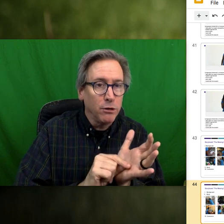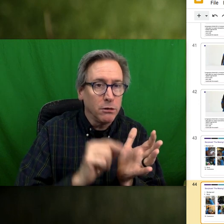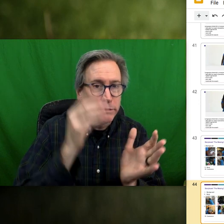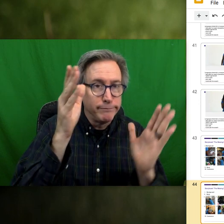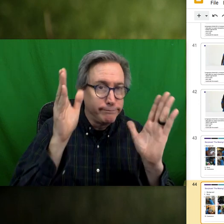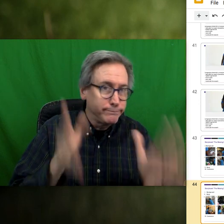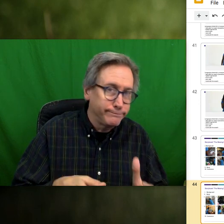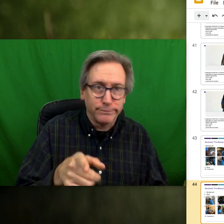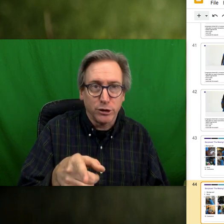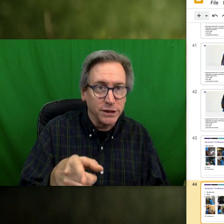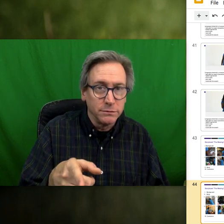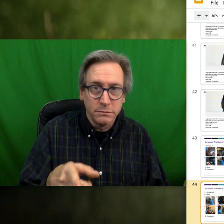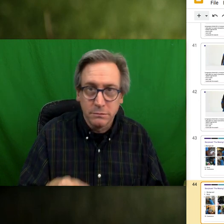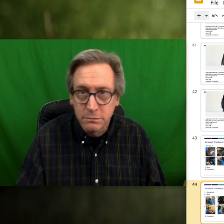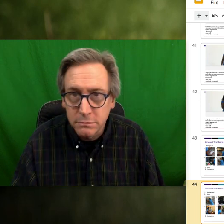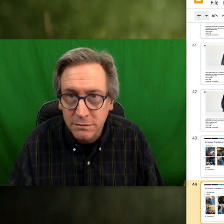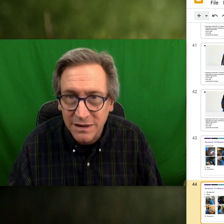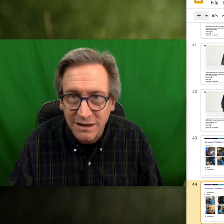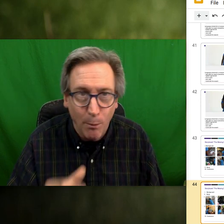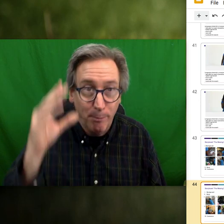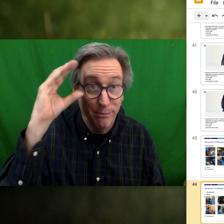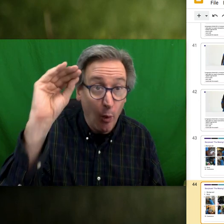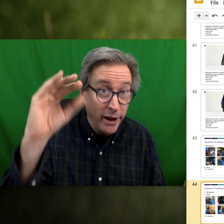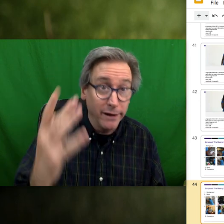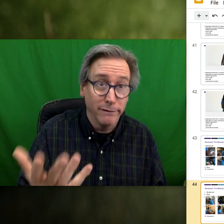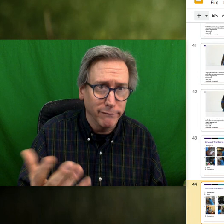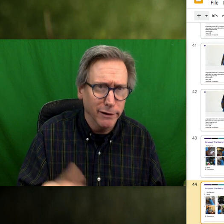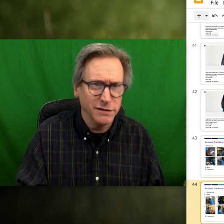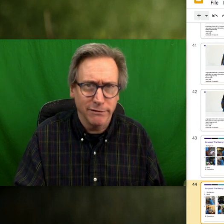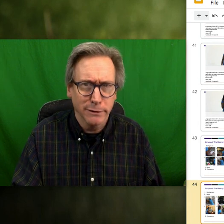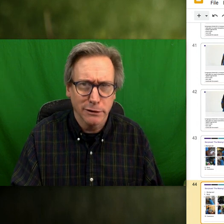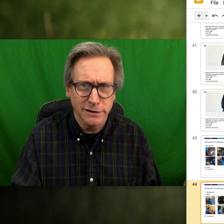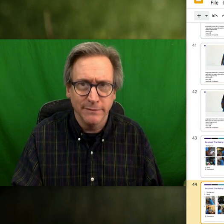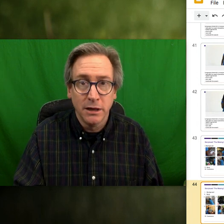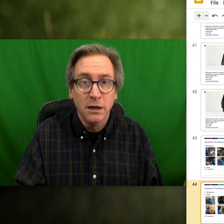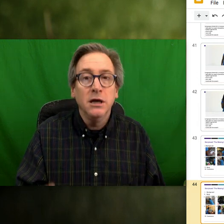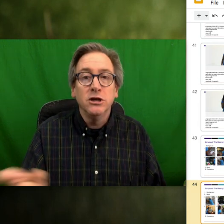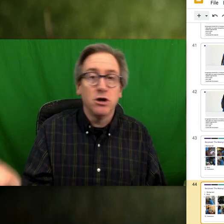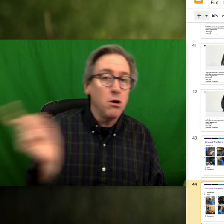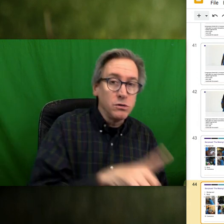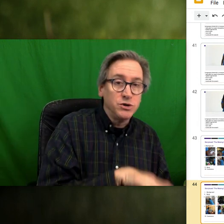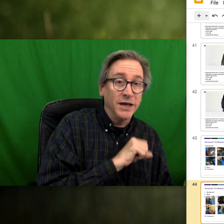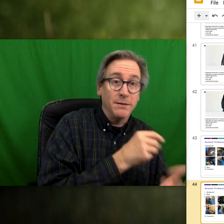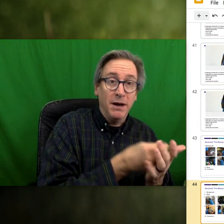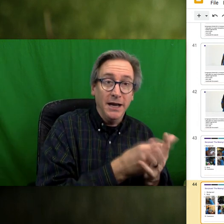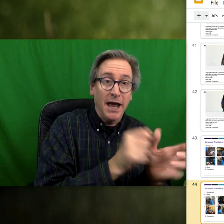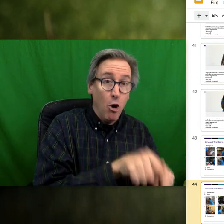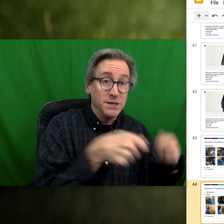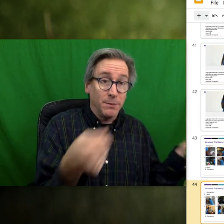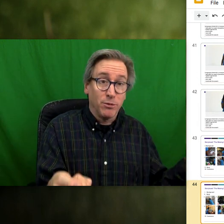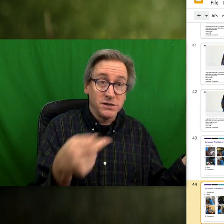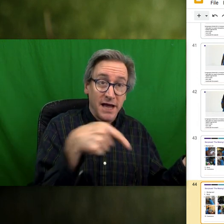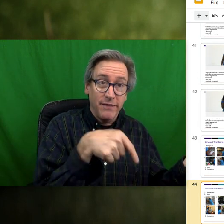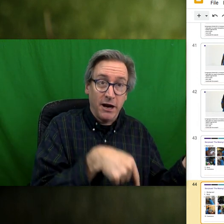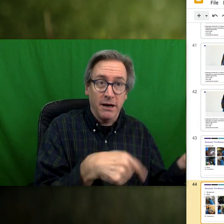newspaper person, boy. Oh, staring at the windows out. She goes to get the money and opens